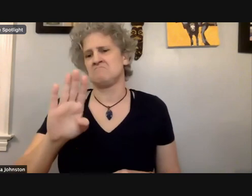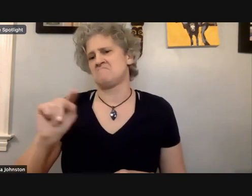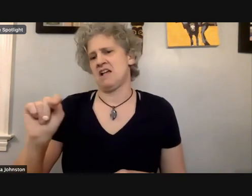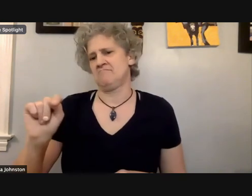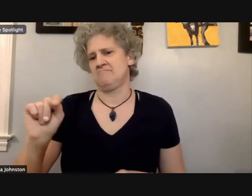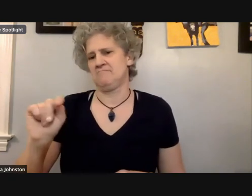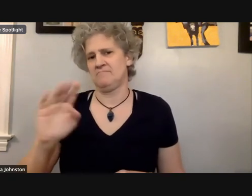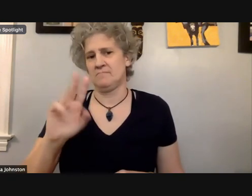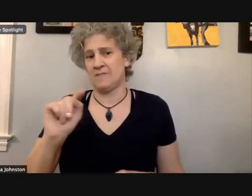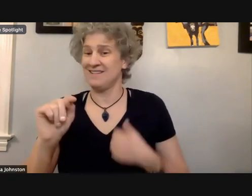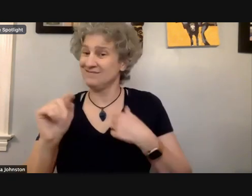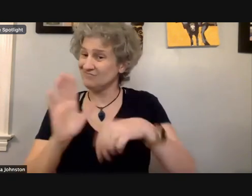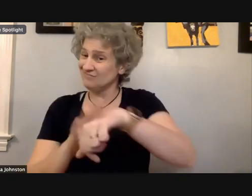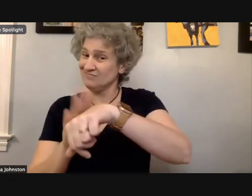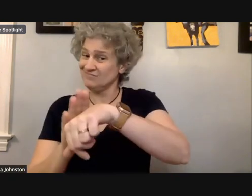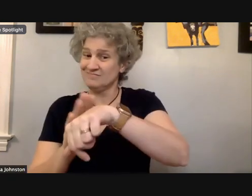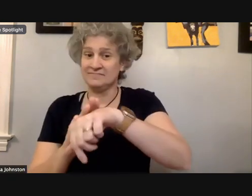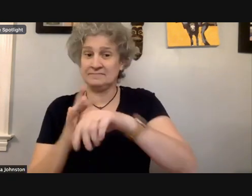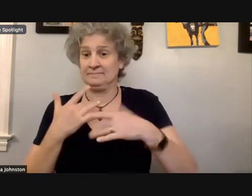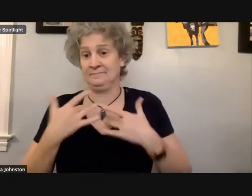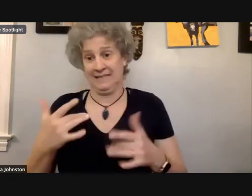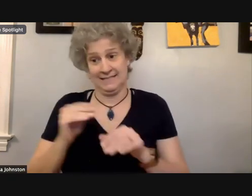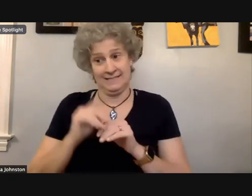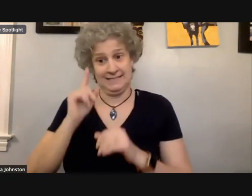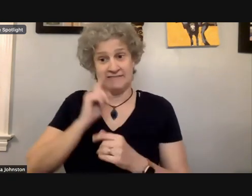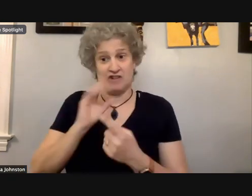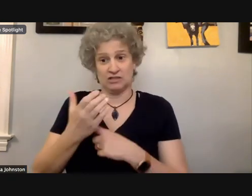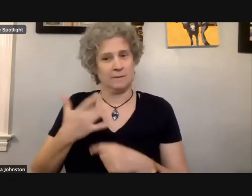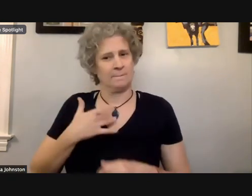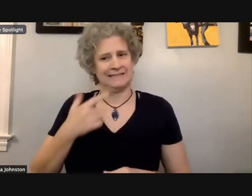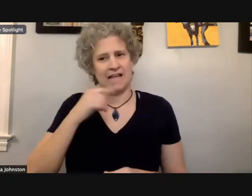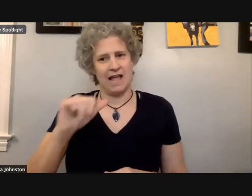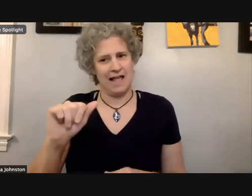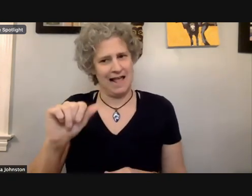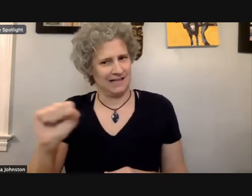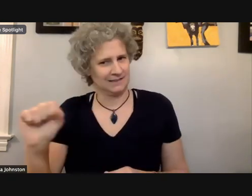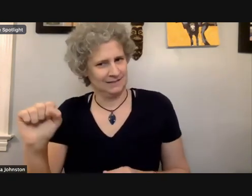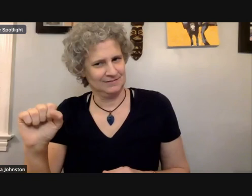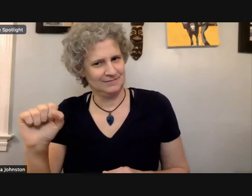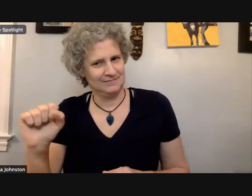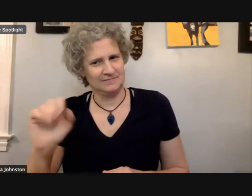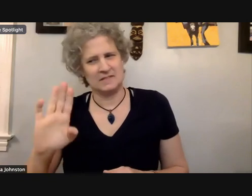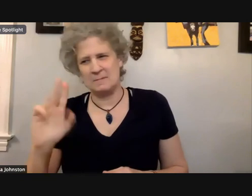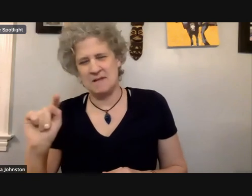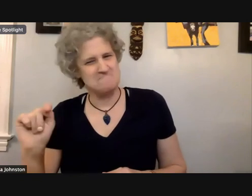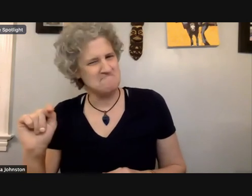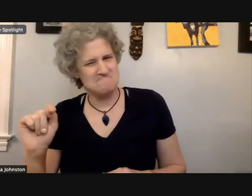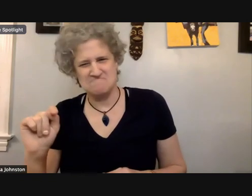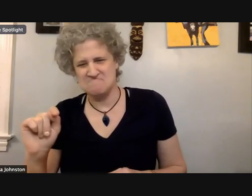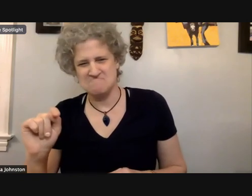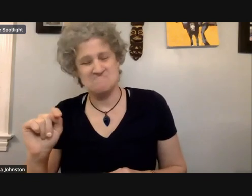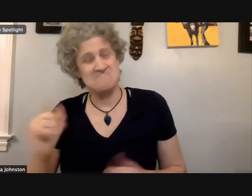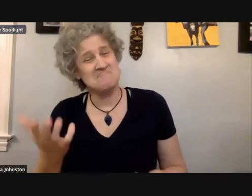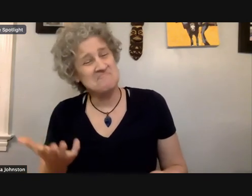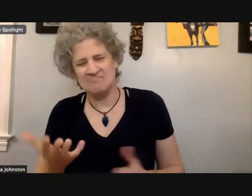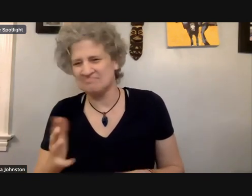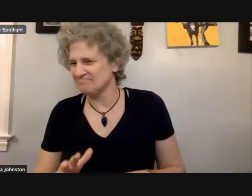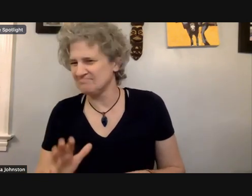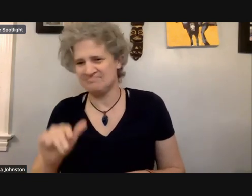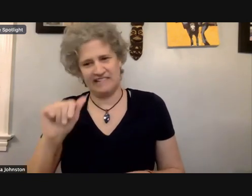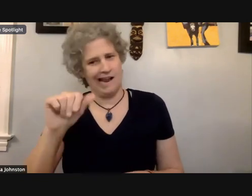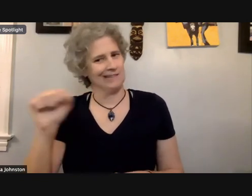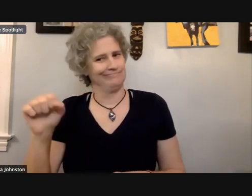Okay, so parts of the body. So butt is finger spelled, but I will warn you, in the deaf culture, we typically finger spell ass. We don't